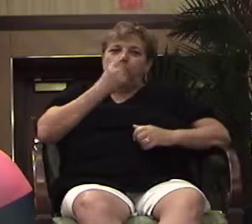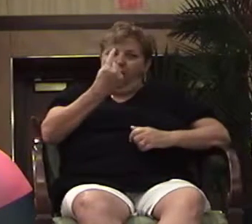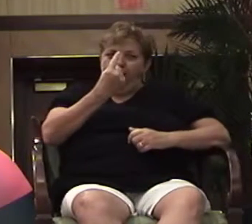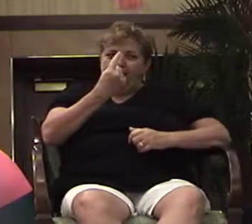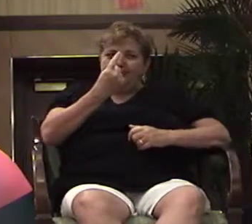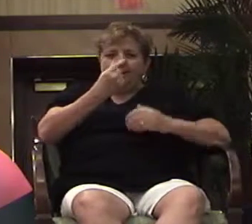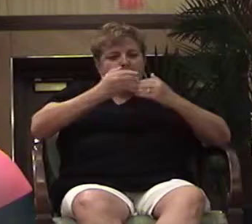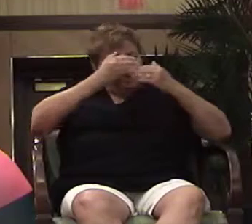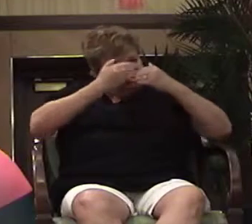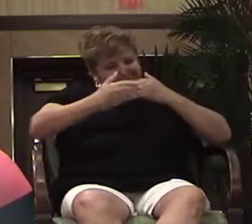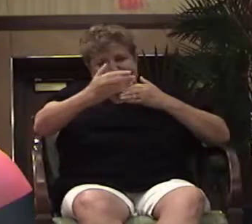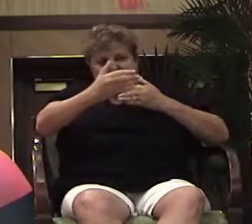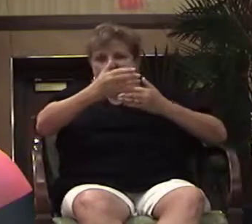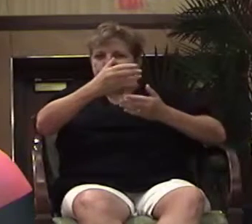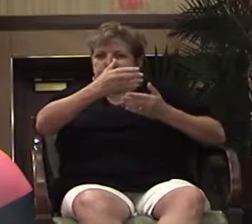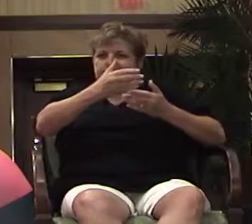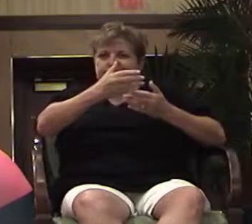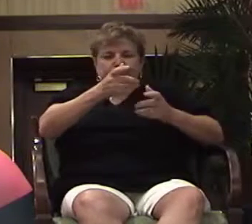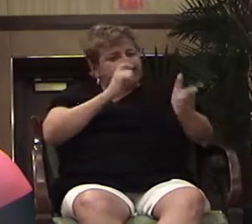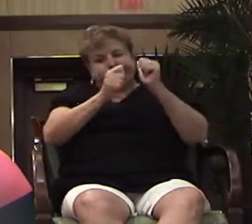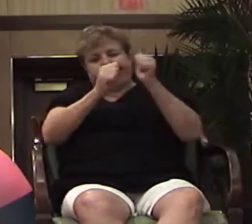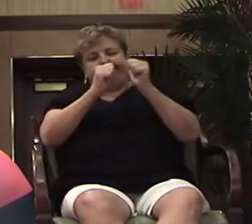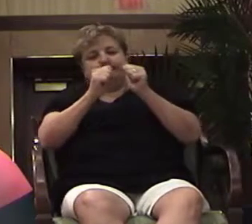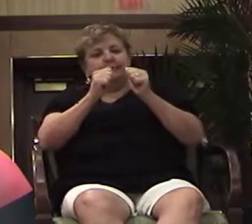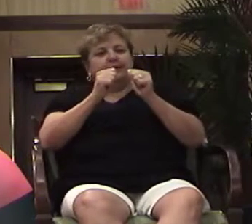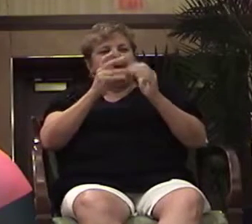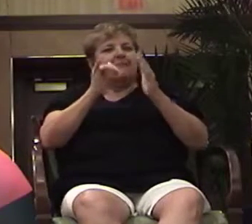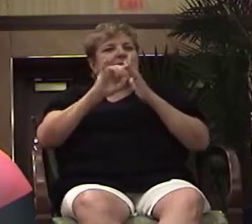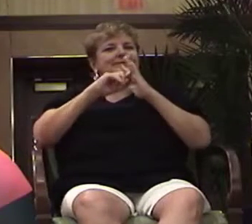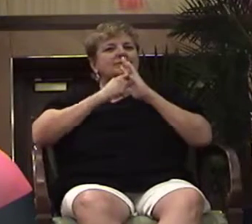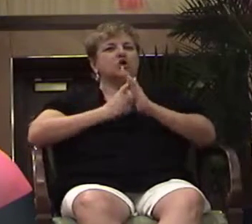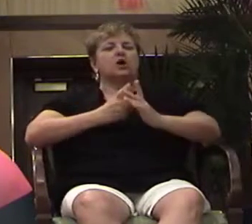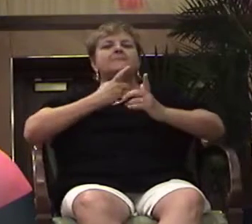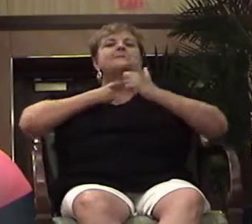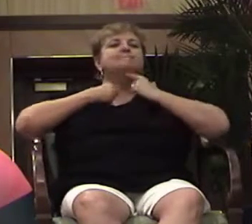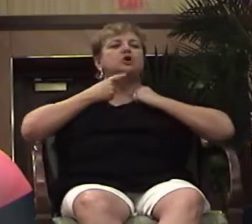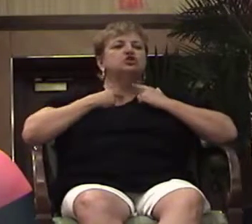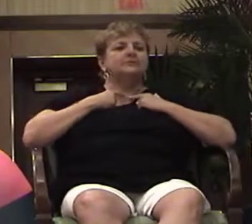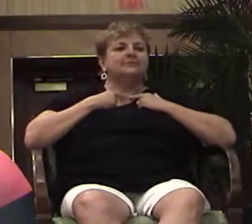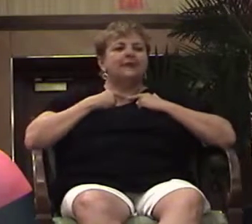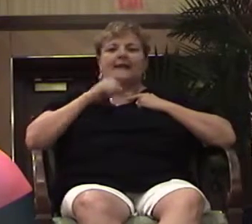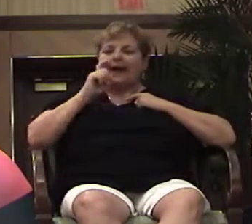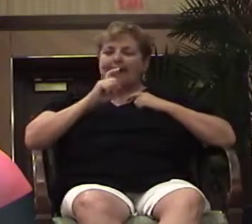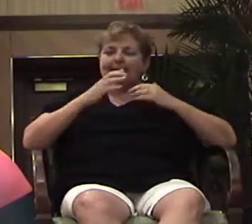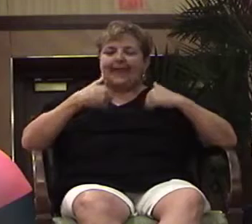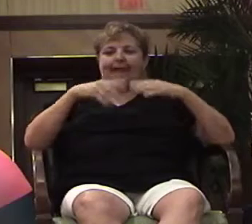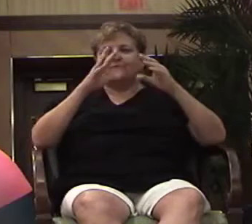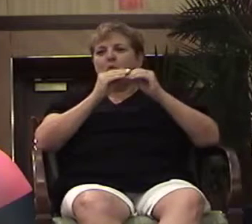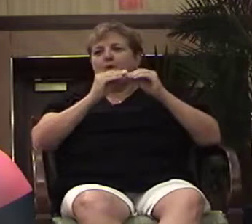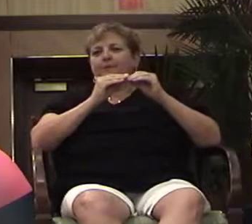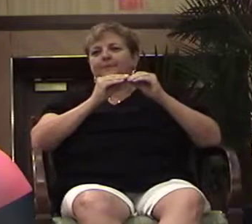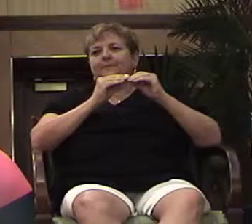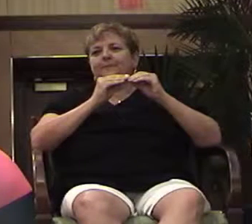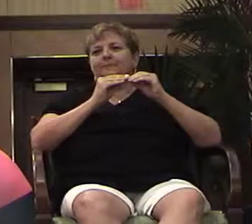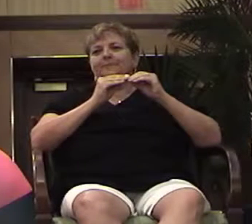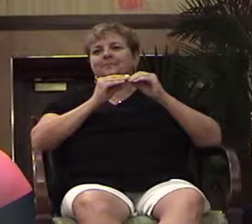the compulsion. It just set that up in me, and I had to have more. Well, when